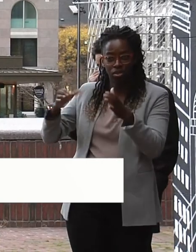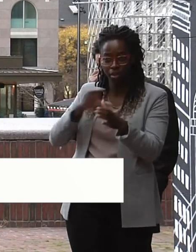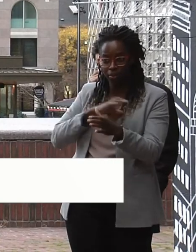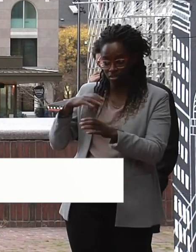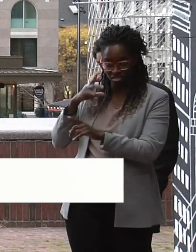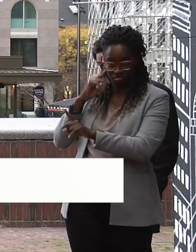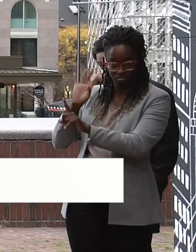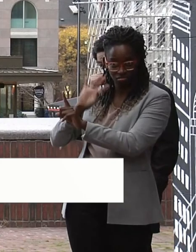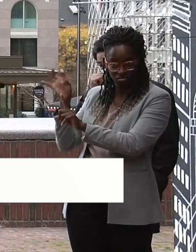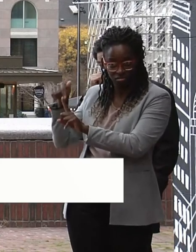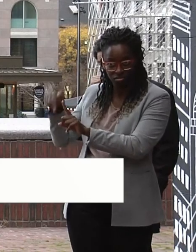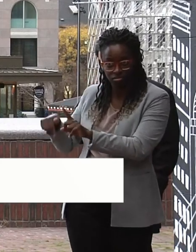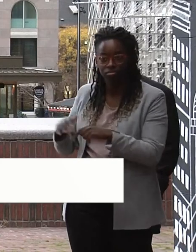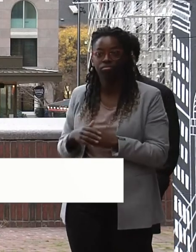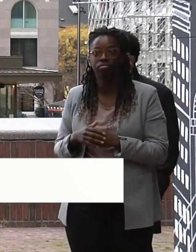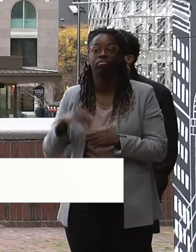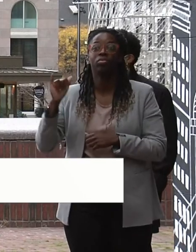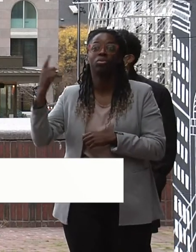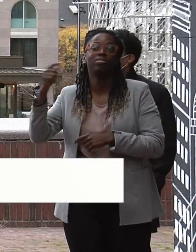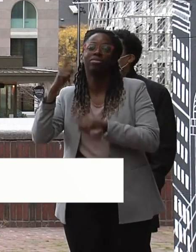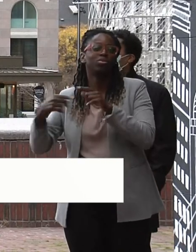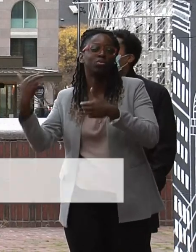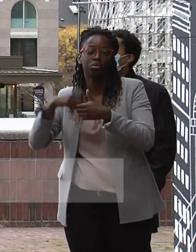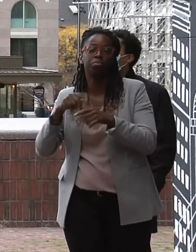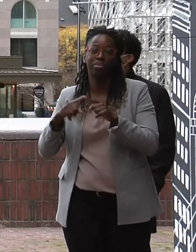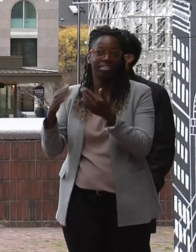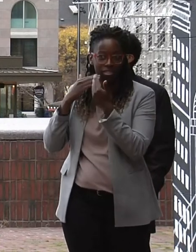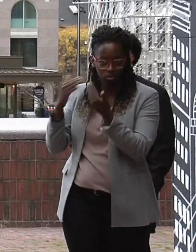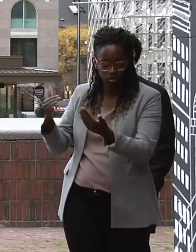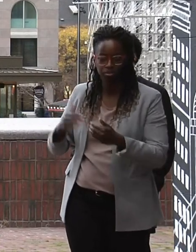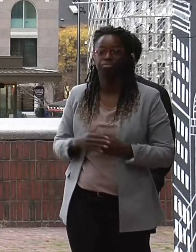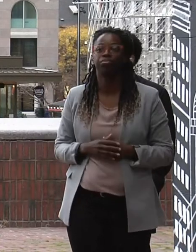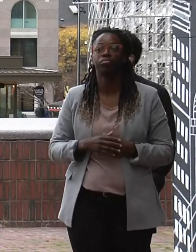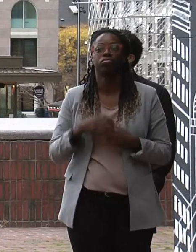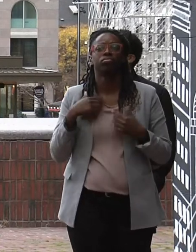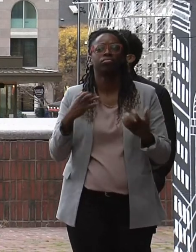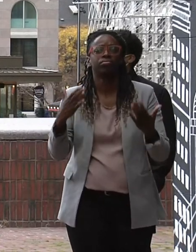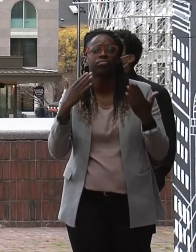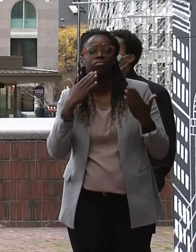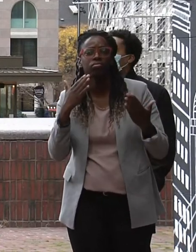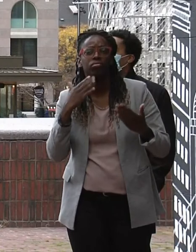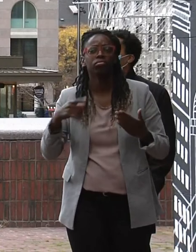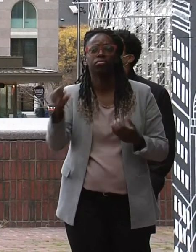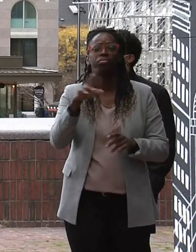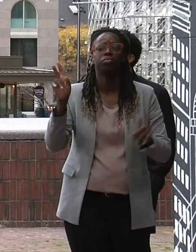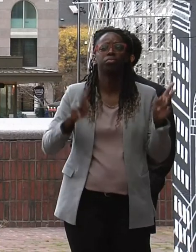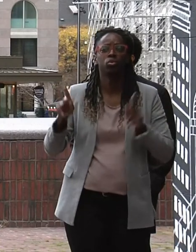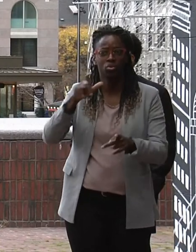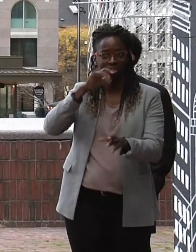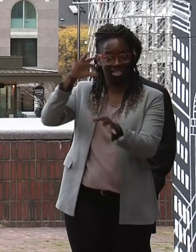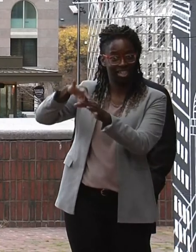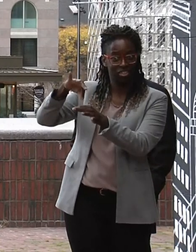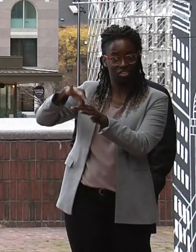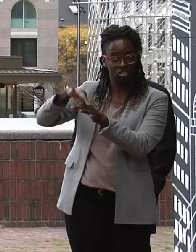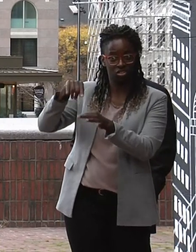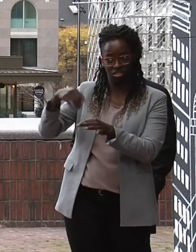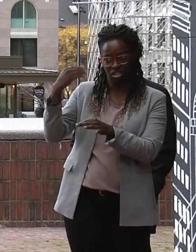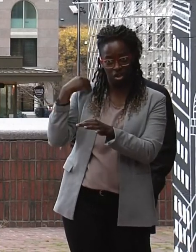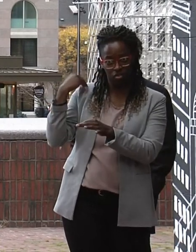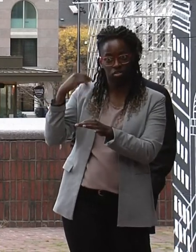be with us. I'd also like to thank the elected officials and countless community members who provided